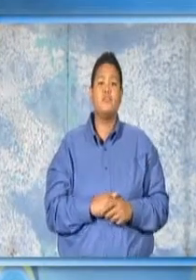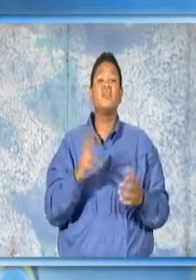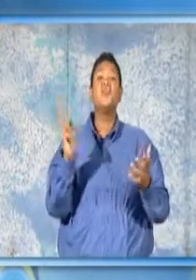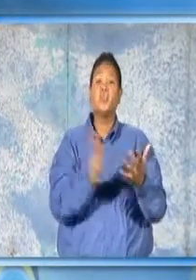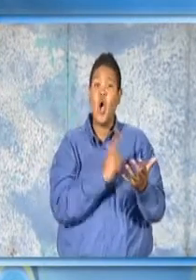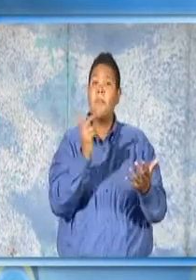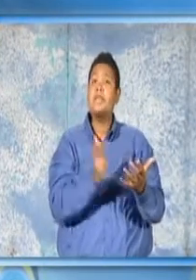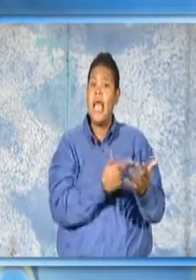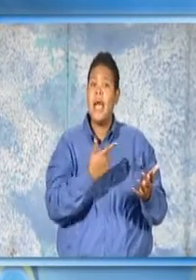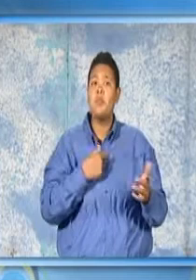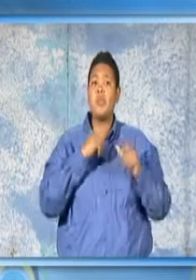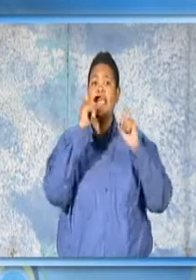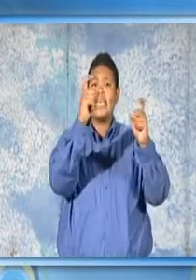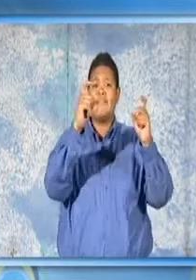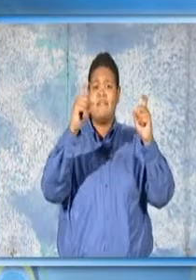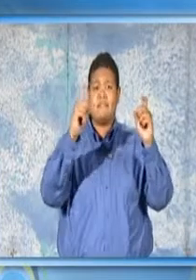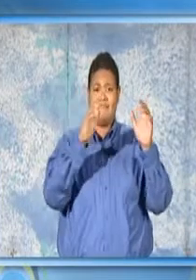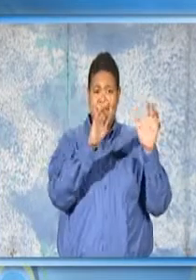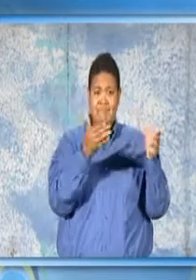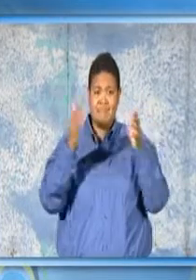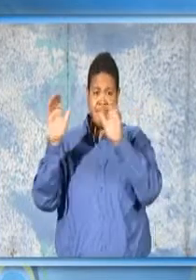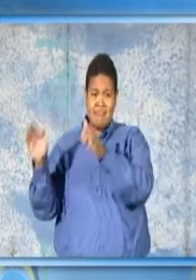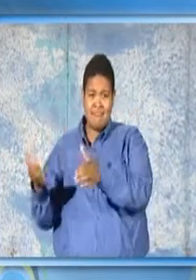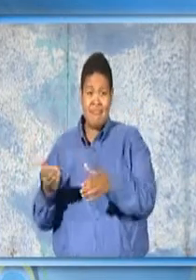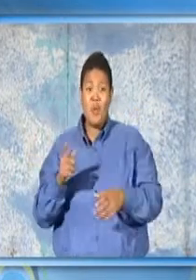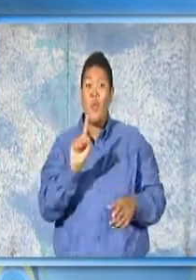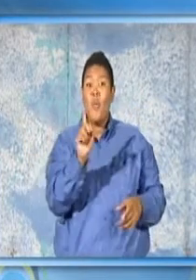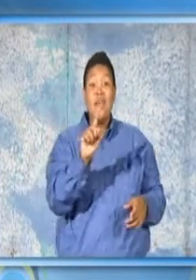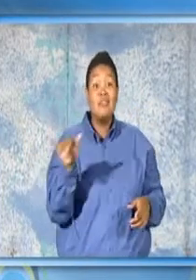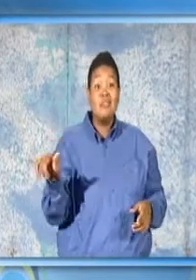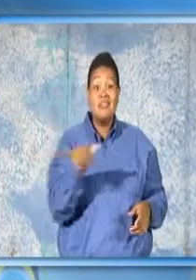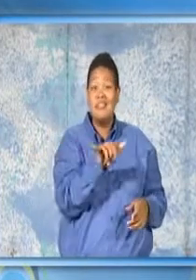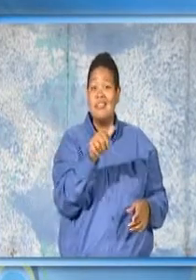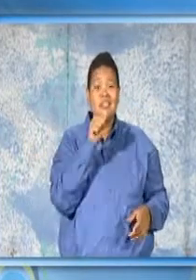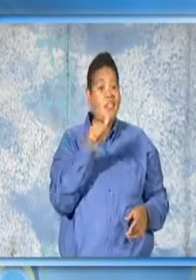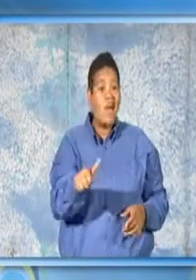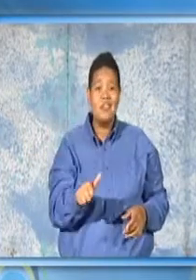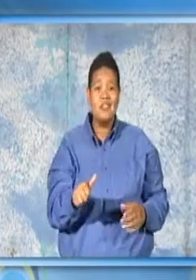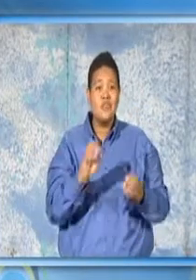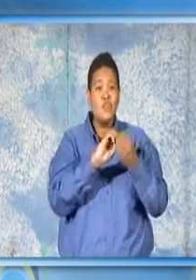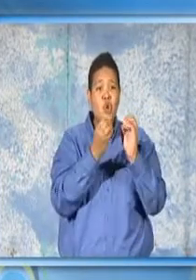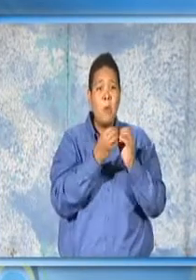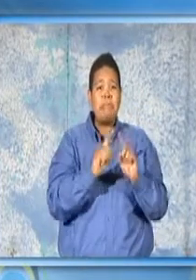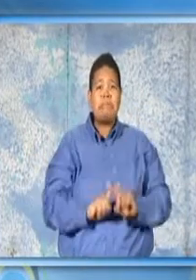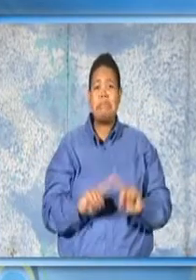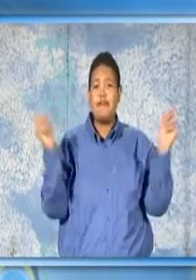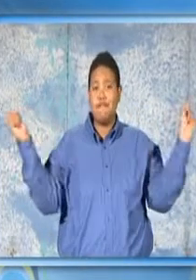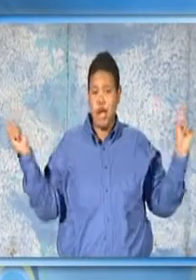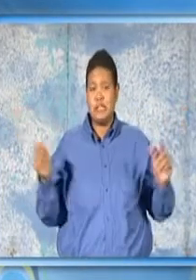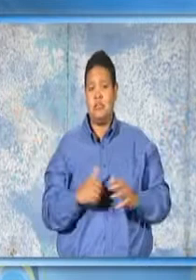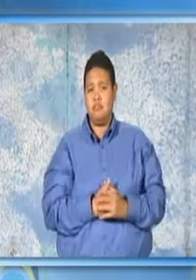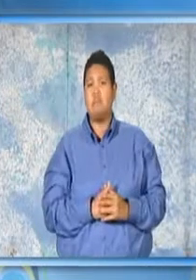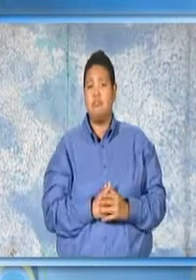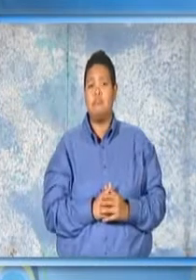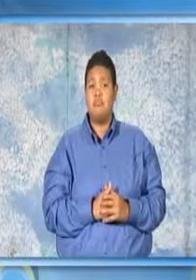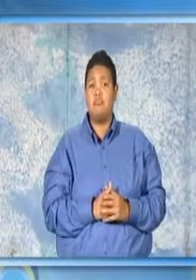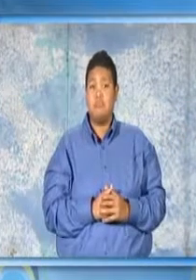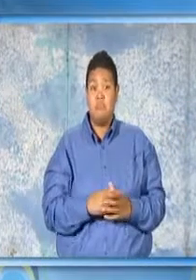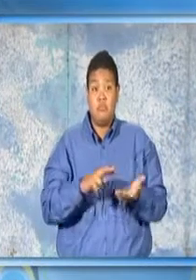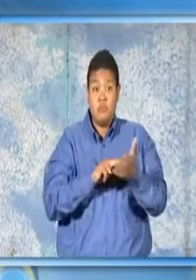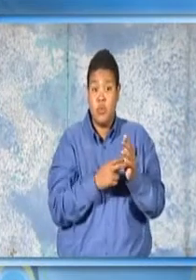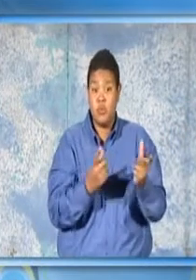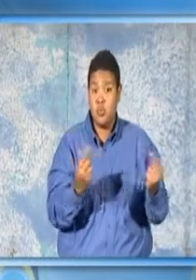Sometimes we are given a pair of equations in which none of the coefficients are numerically equal. In this